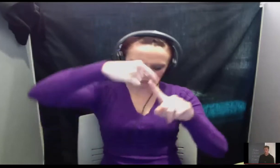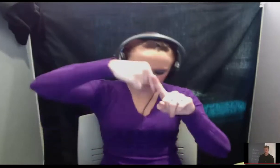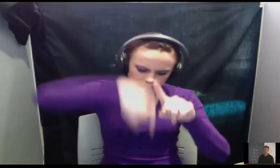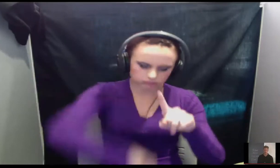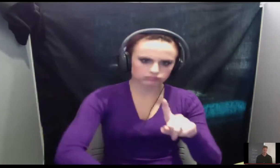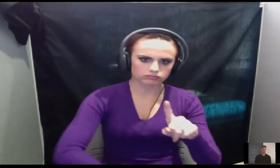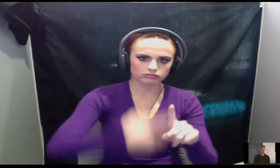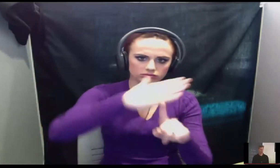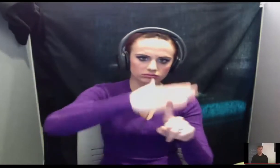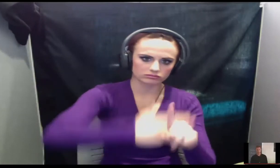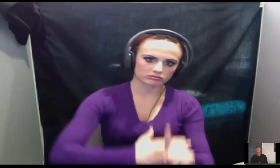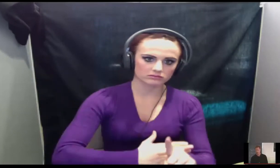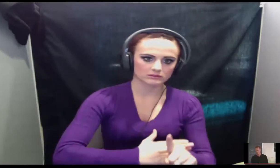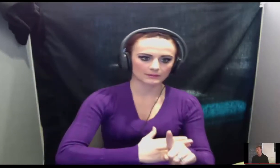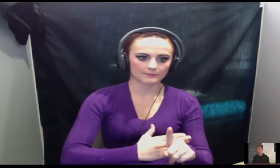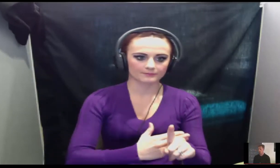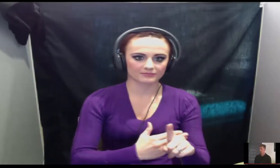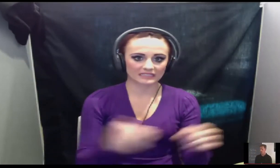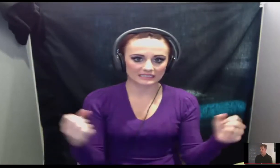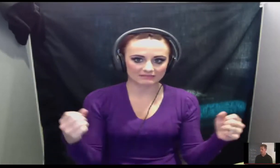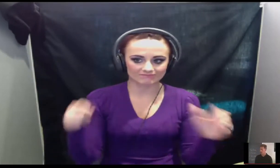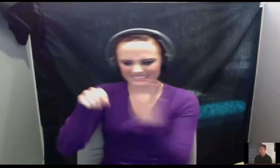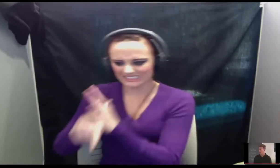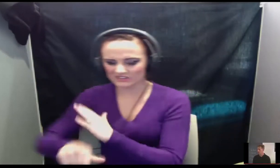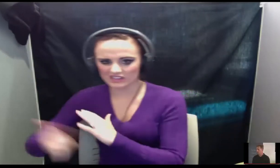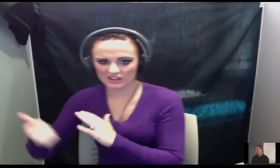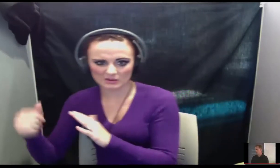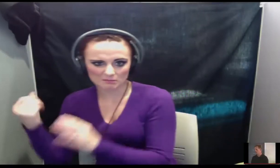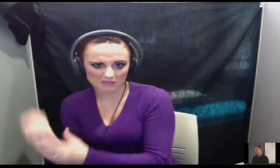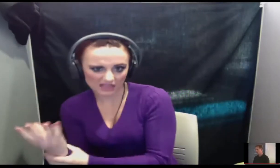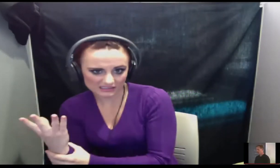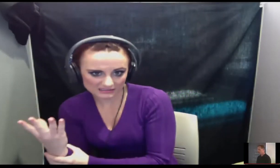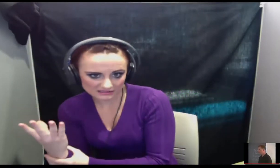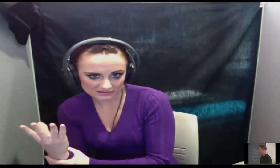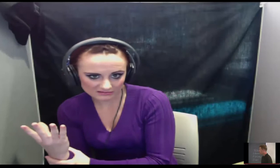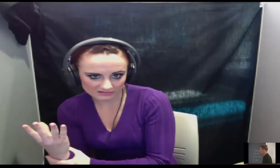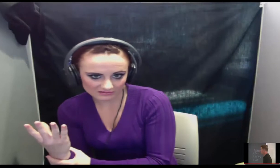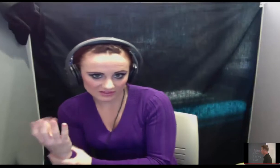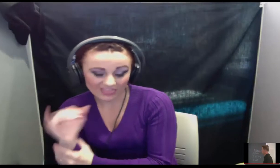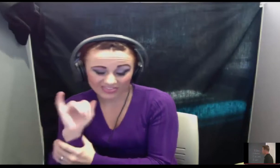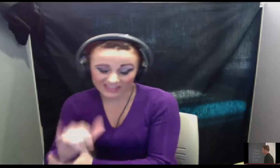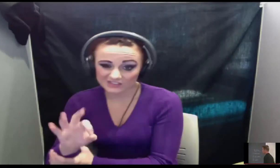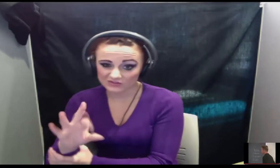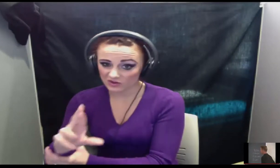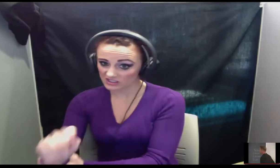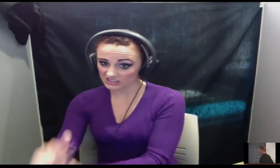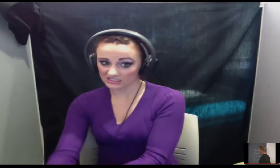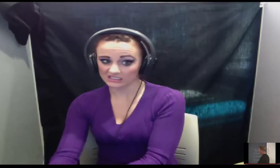and kills everybody's plants that they've recently put down. Okay? That's a frost.